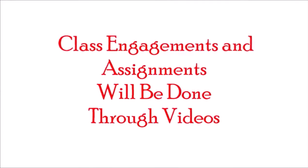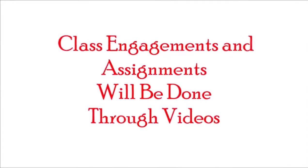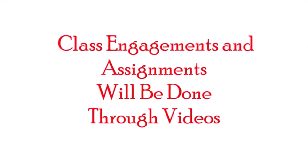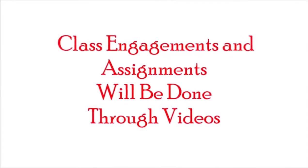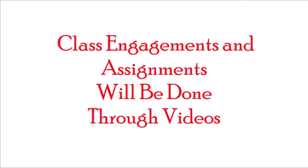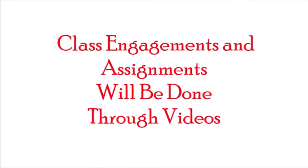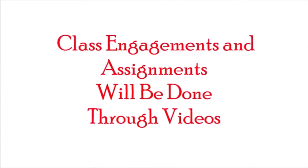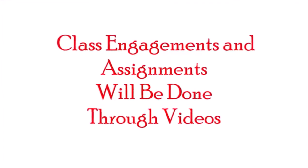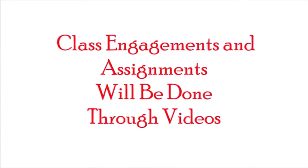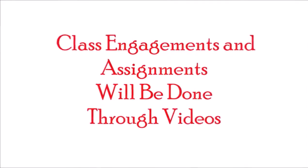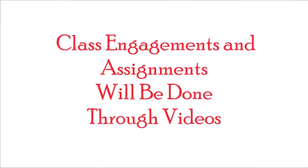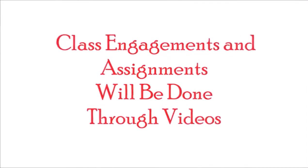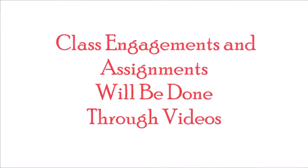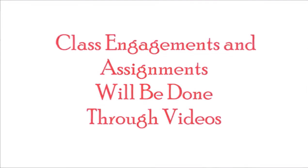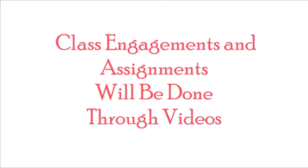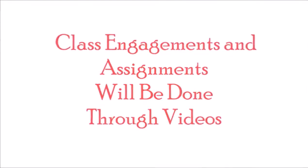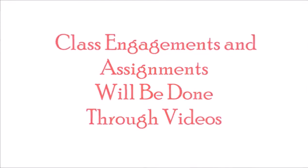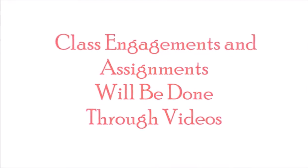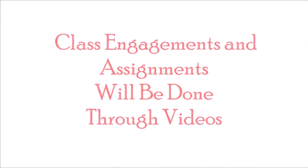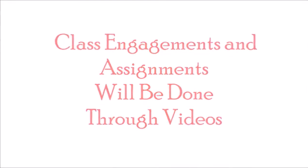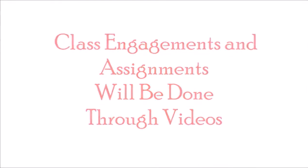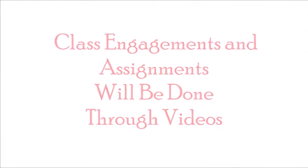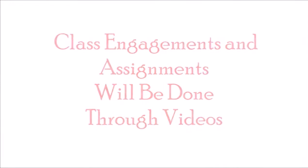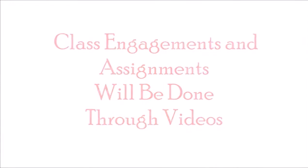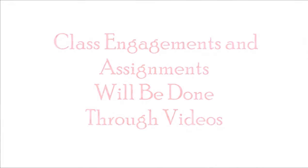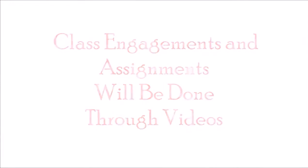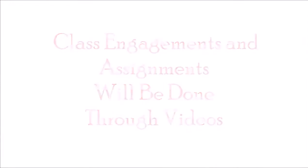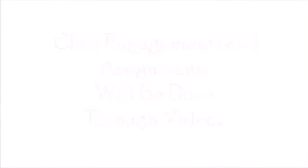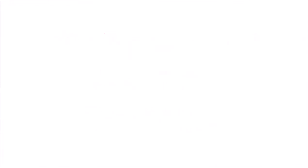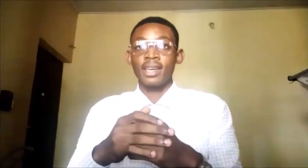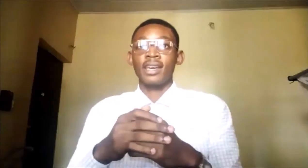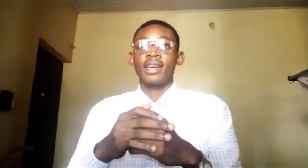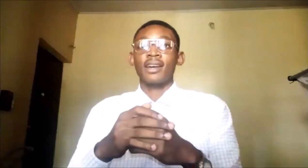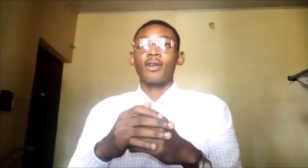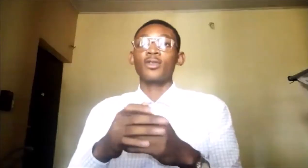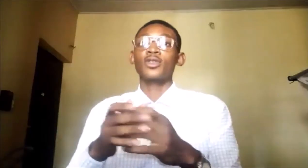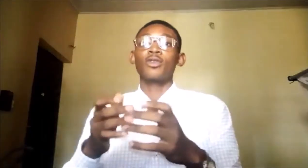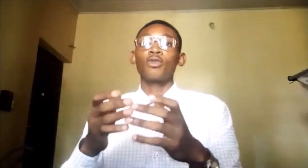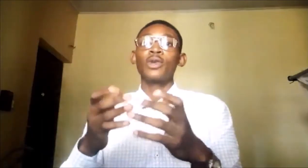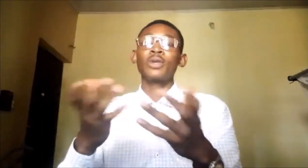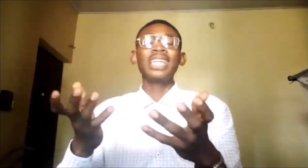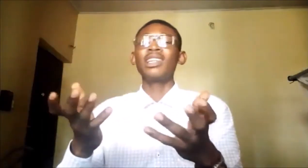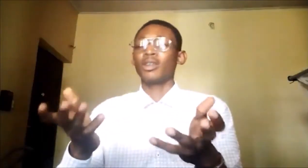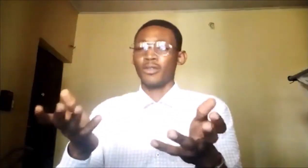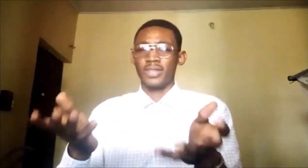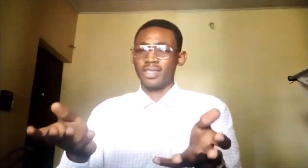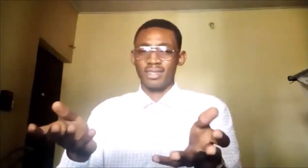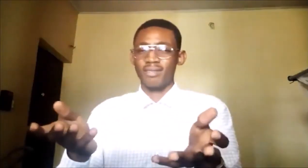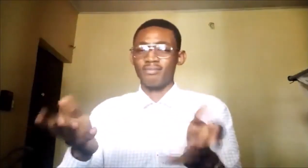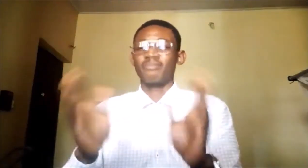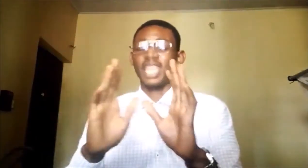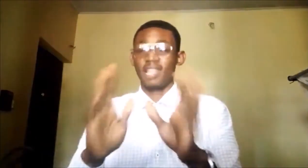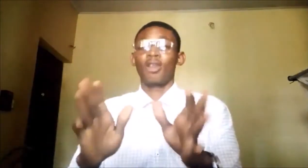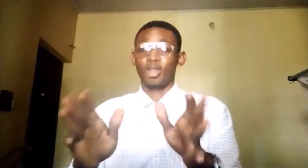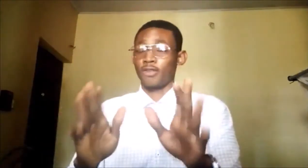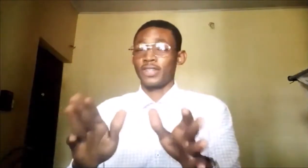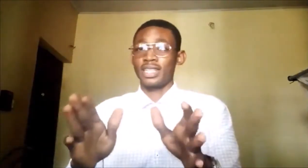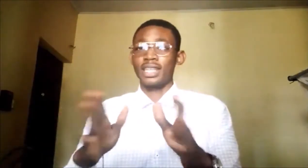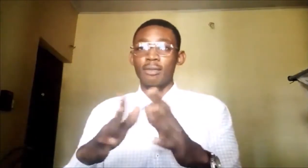share that to the group to maybe show your assignments. Also, we will learn a lot of things, I'm sure